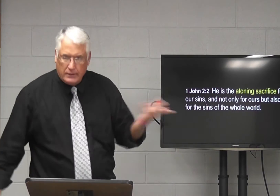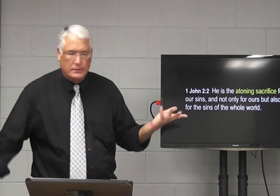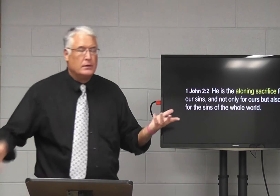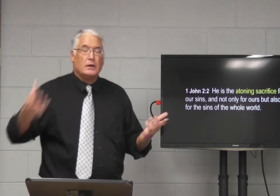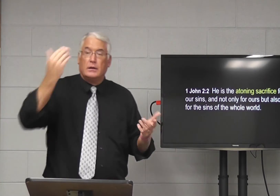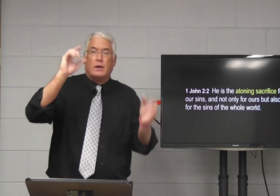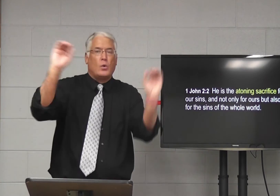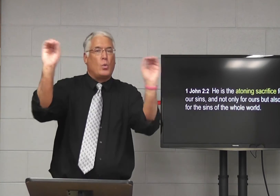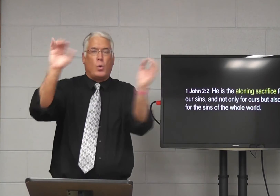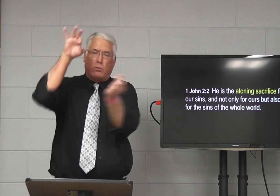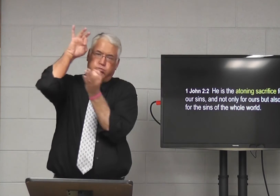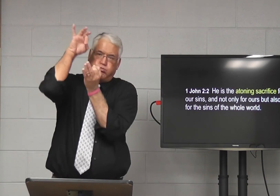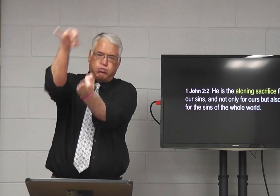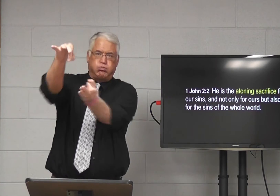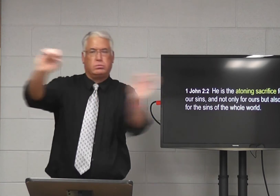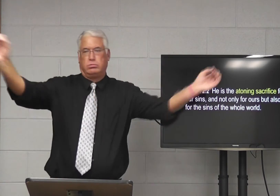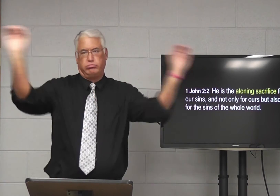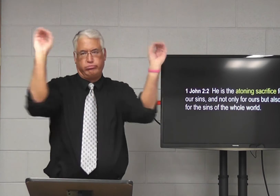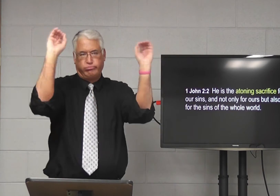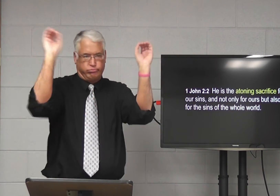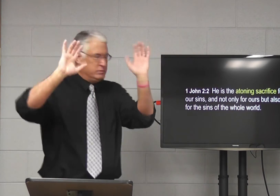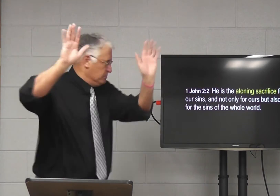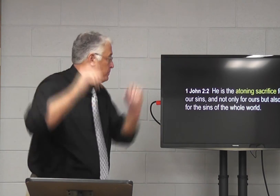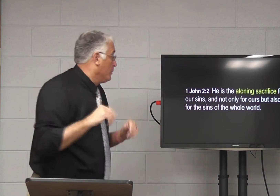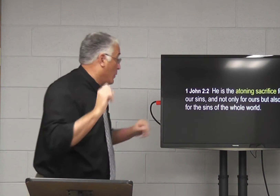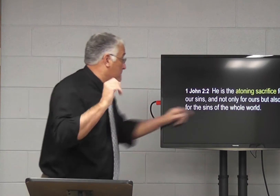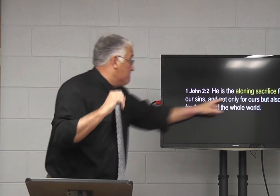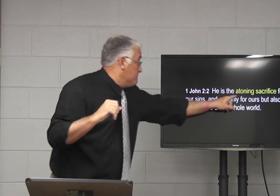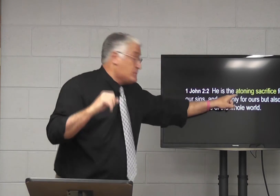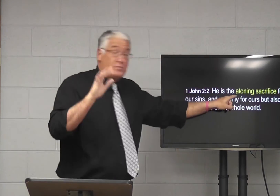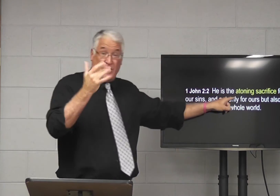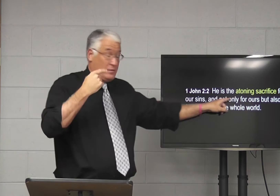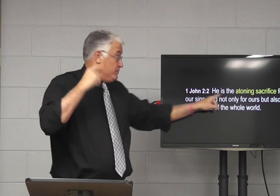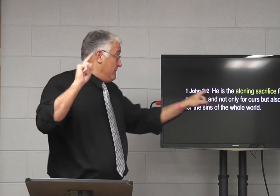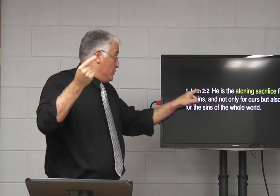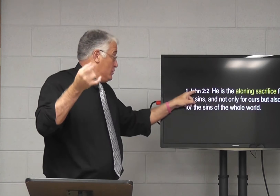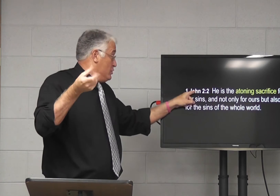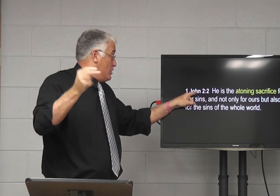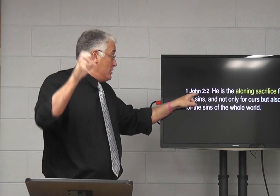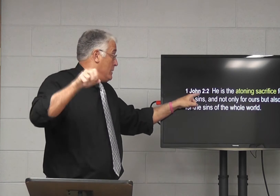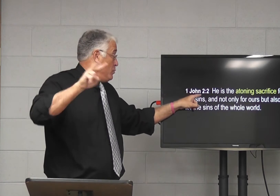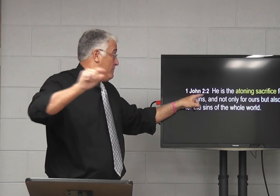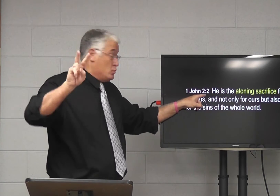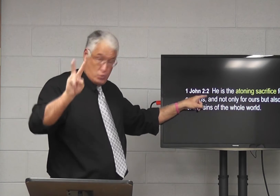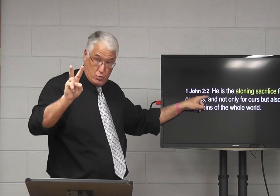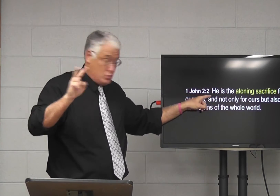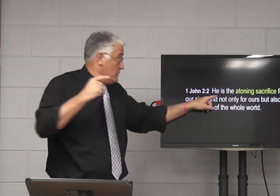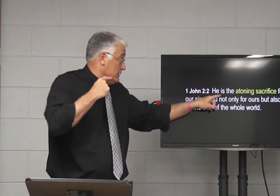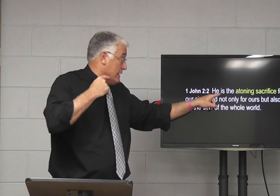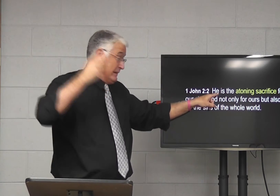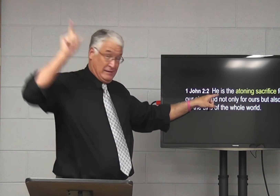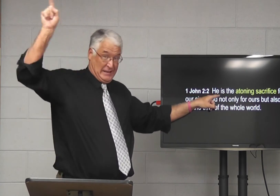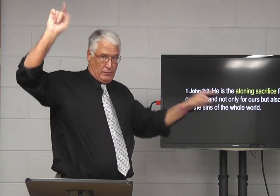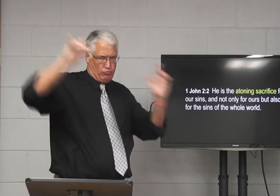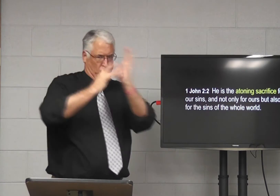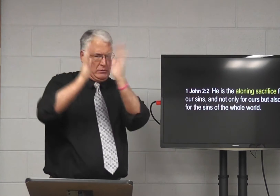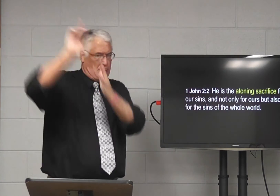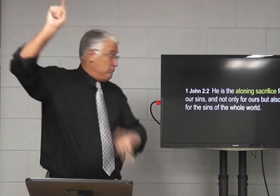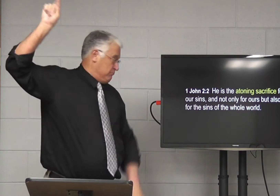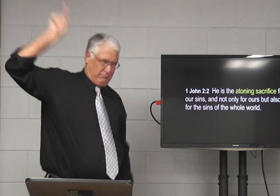the ESV Version. There's nothing out there that is completely perfect. So 1 John chapter 2, verse 2,